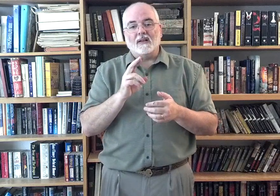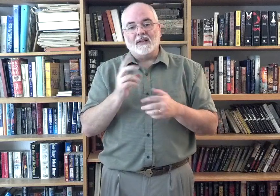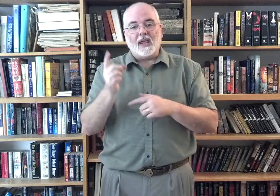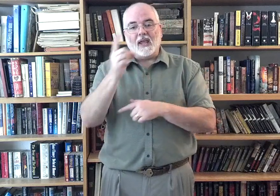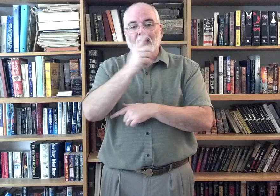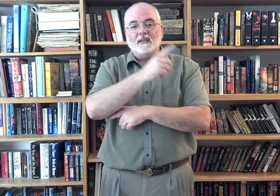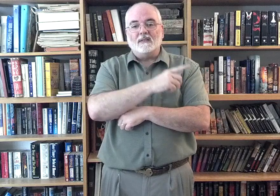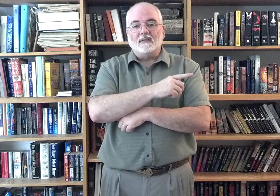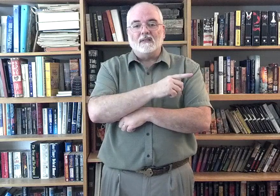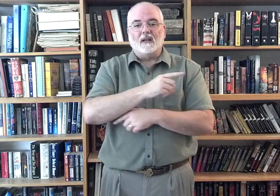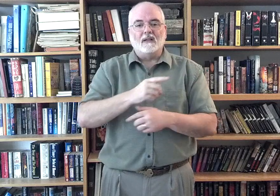days...